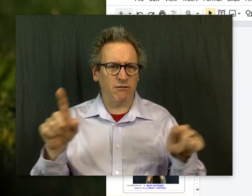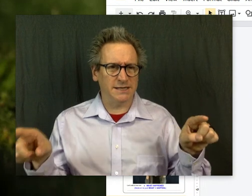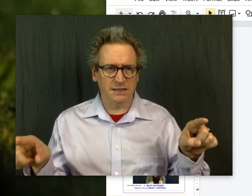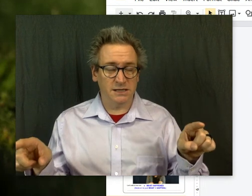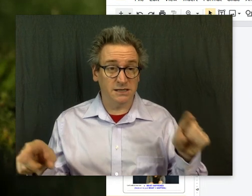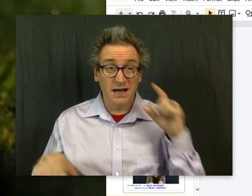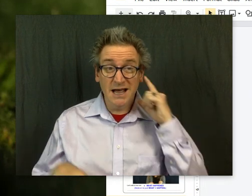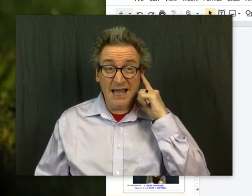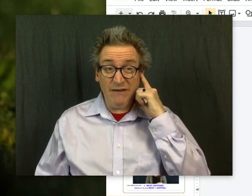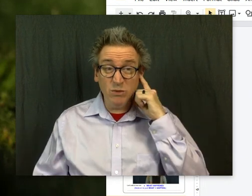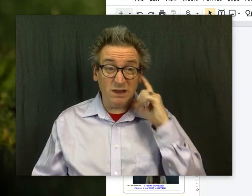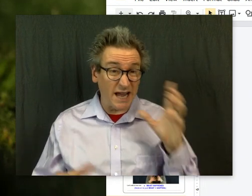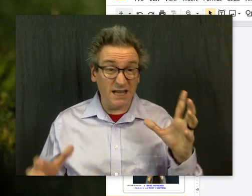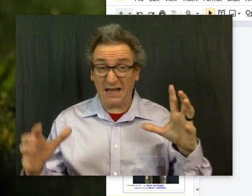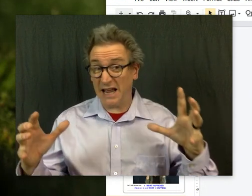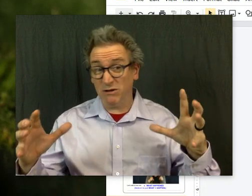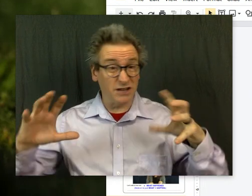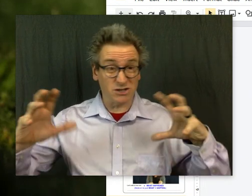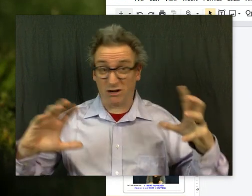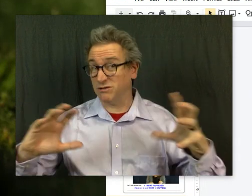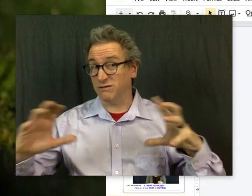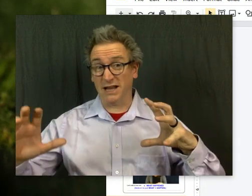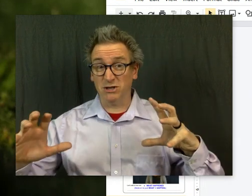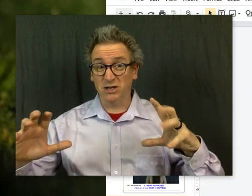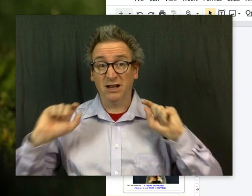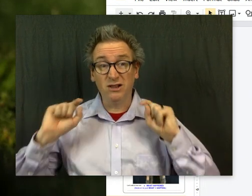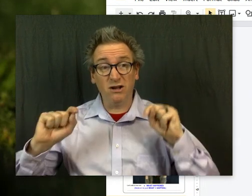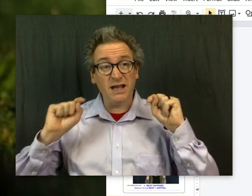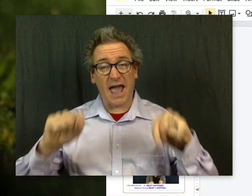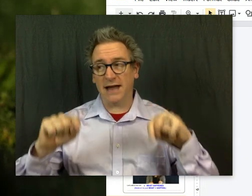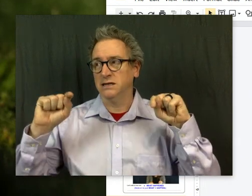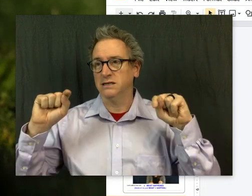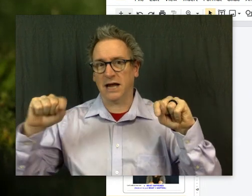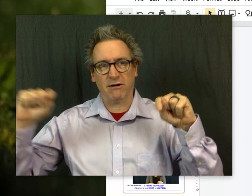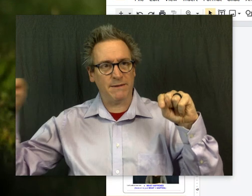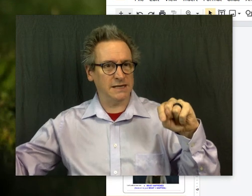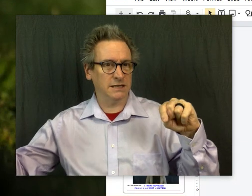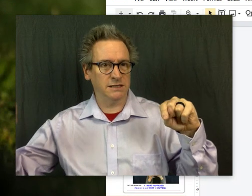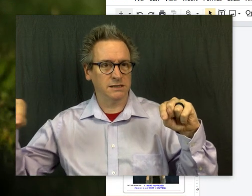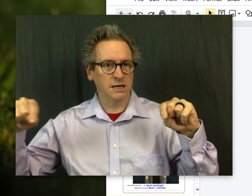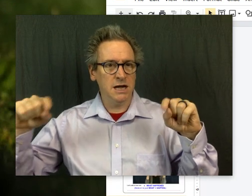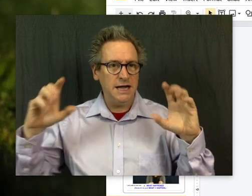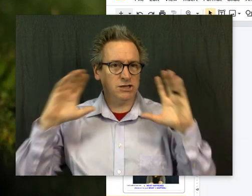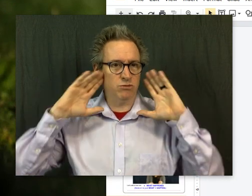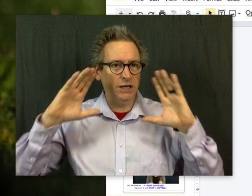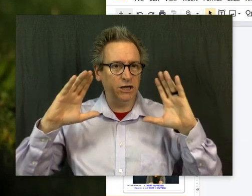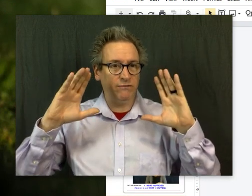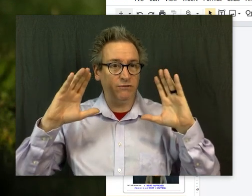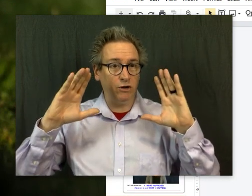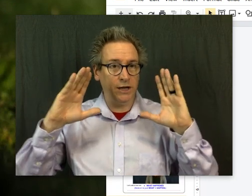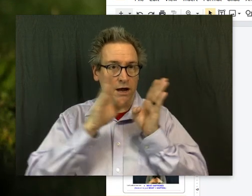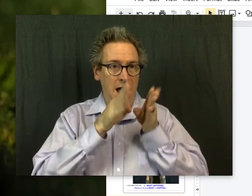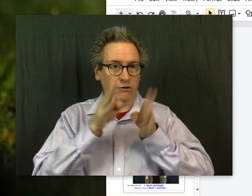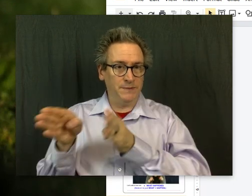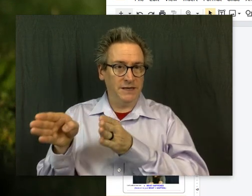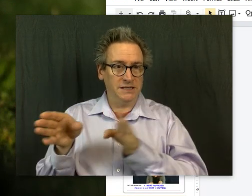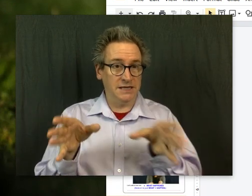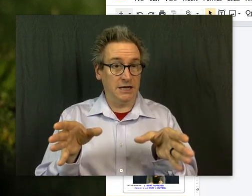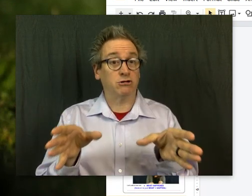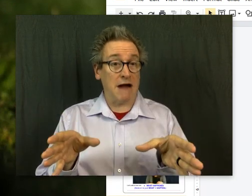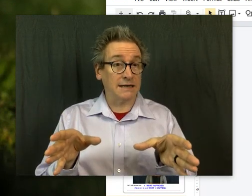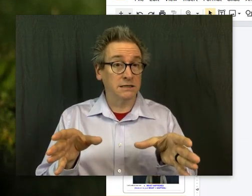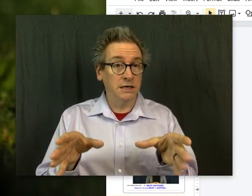diagramming sentences. If you like language and the structure of language, look at diagramming sentences. It's a really good way of looking at how these